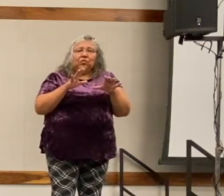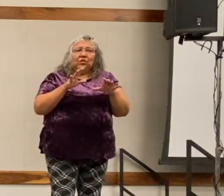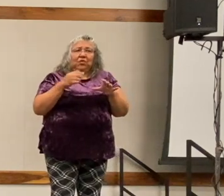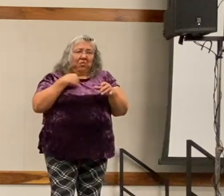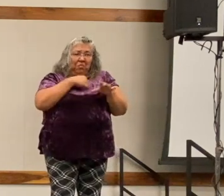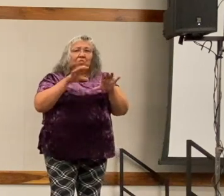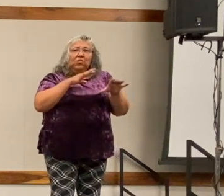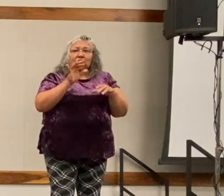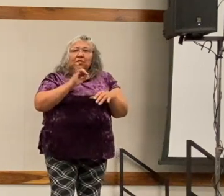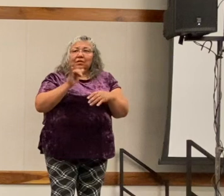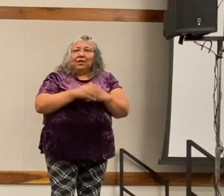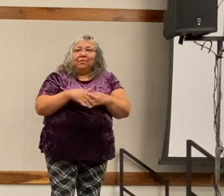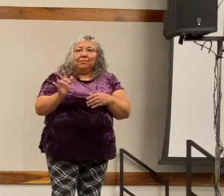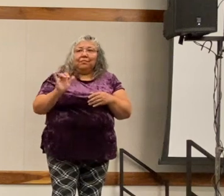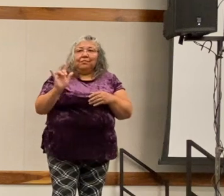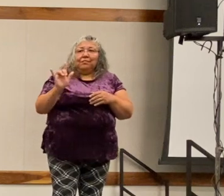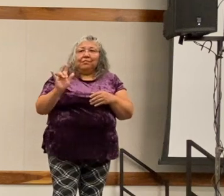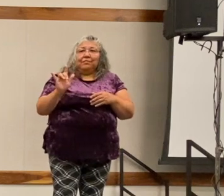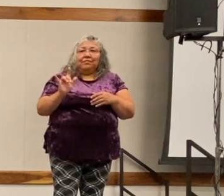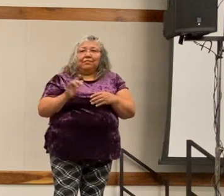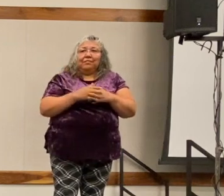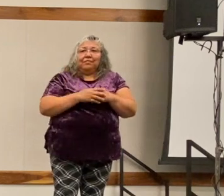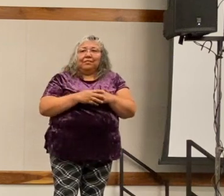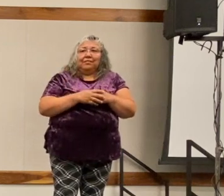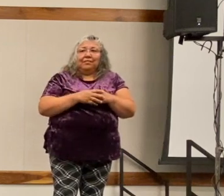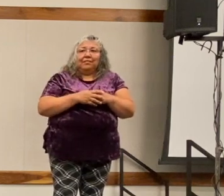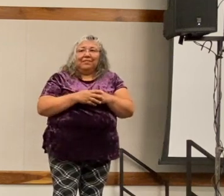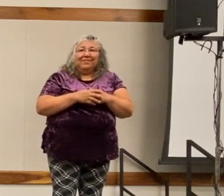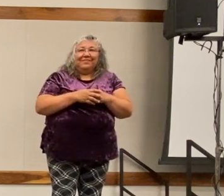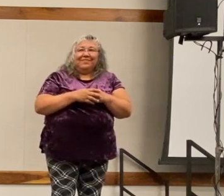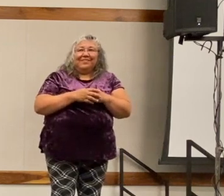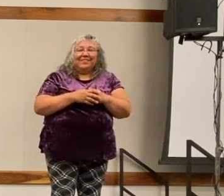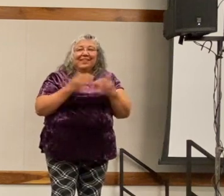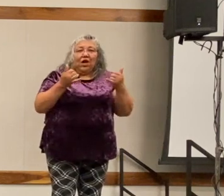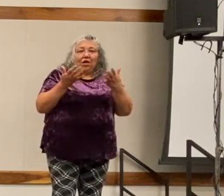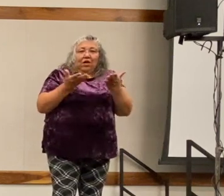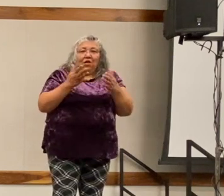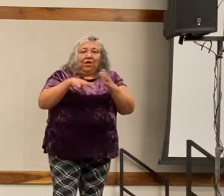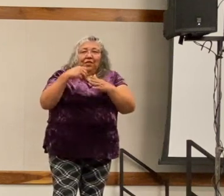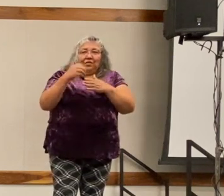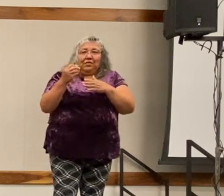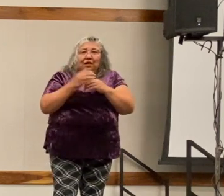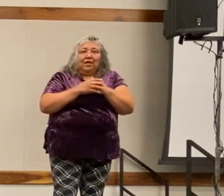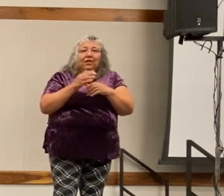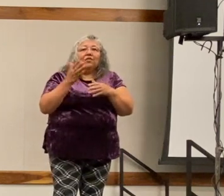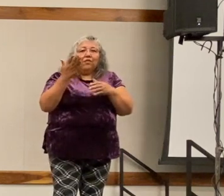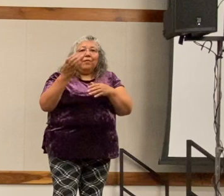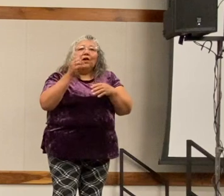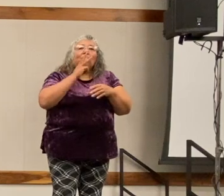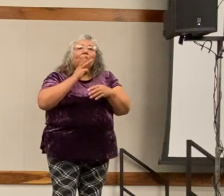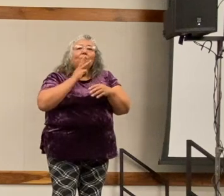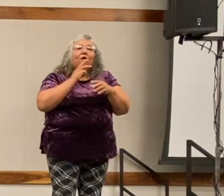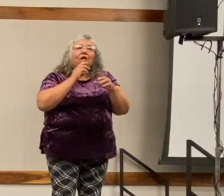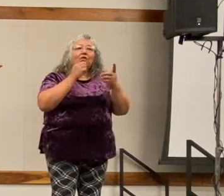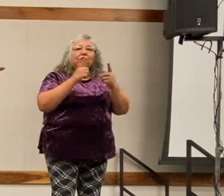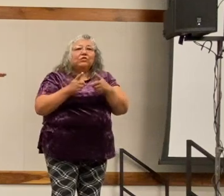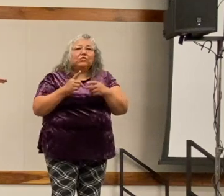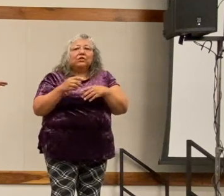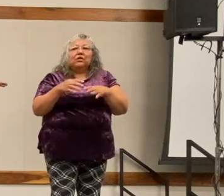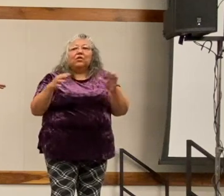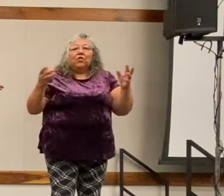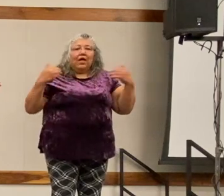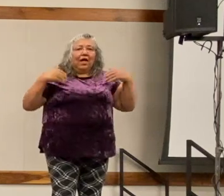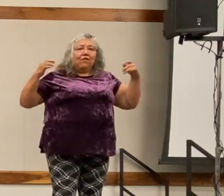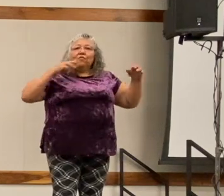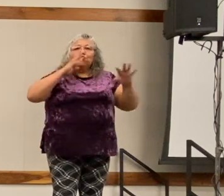it? Right? Why not do it? Here on the outside, there will be water features at the entrance, and they'll have